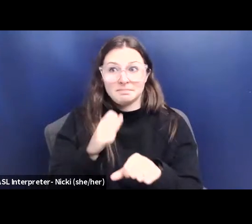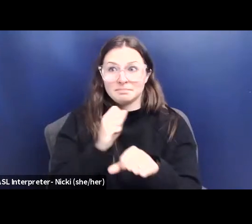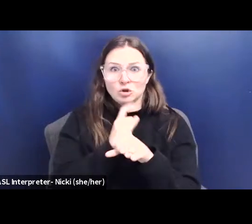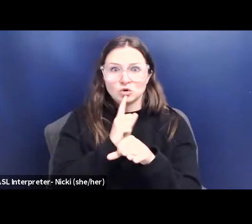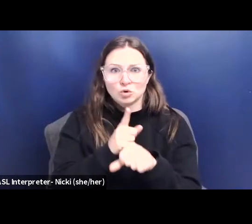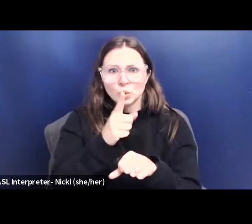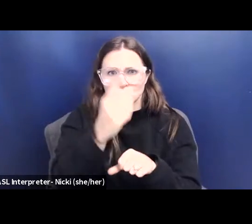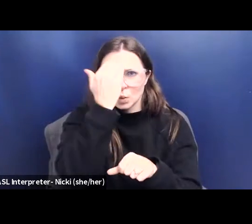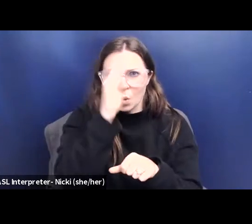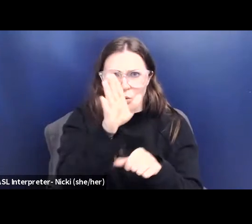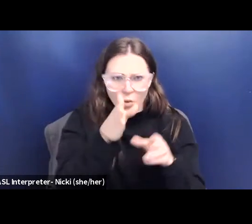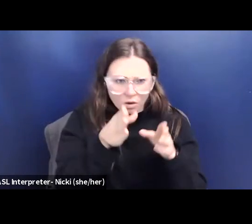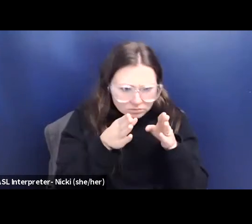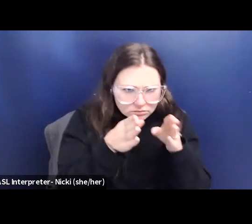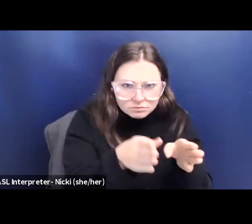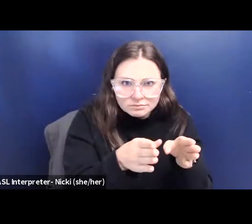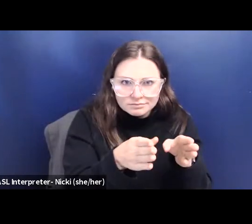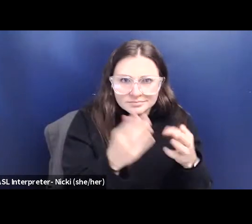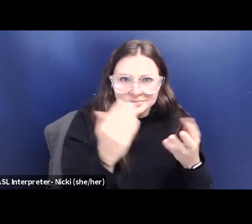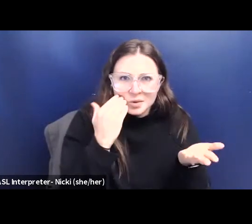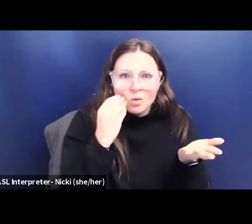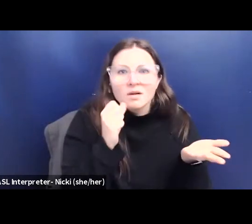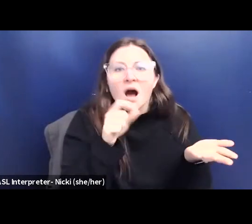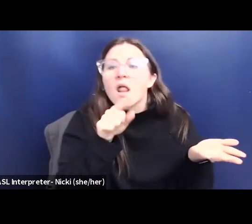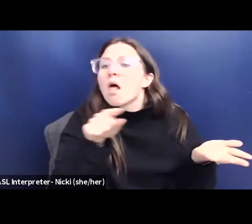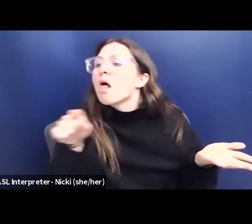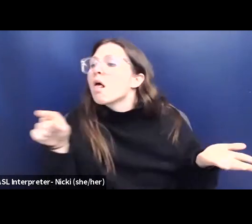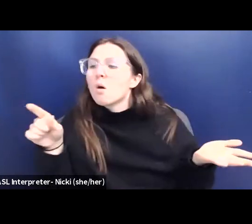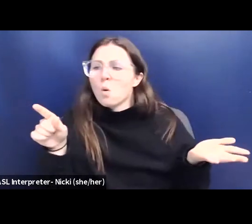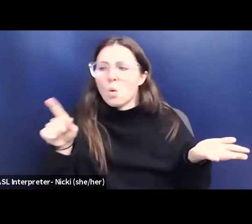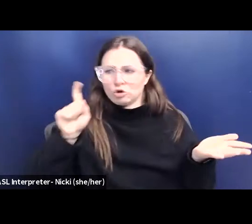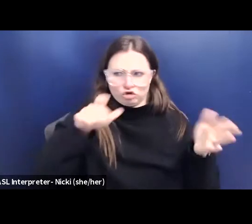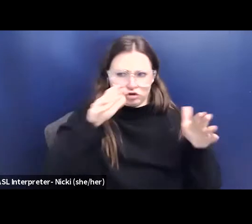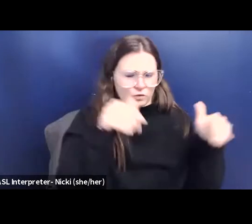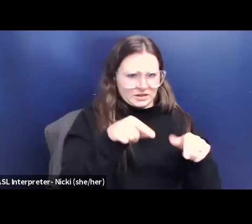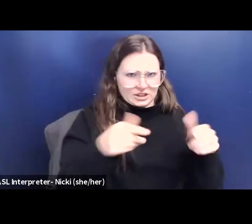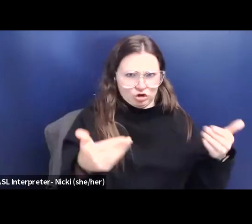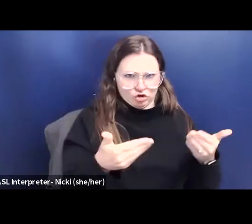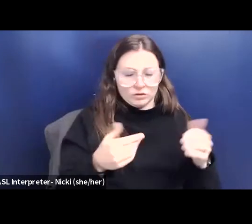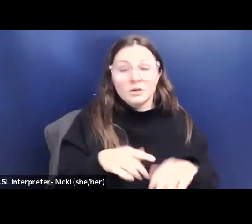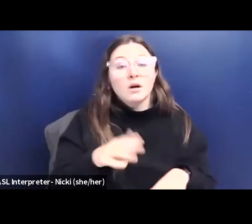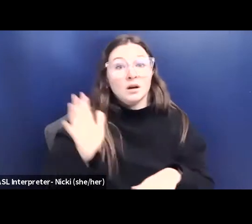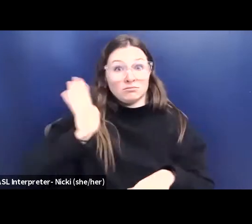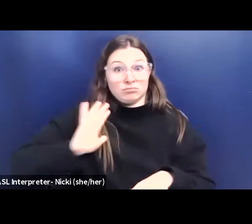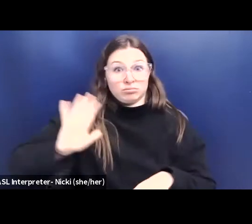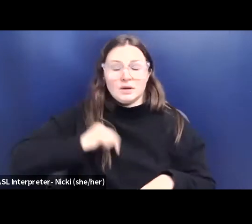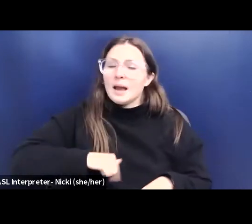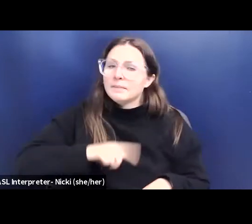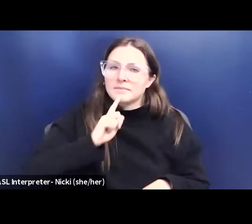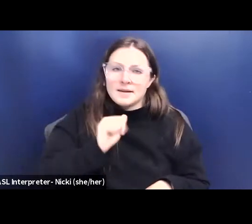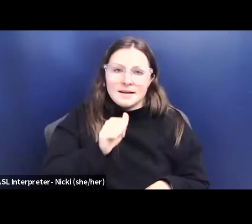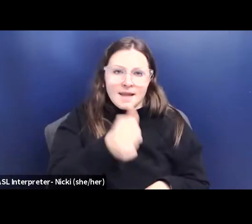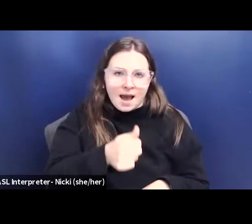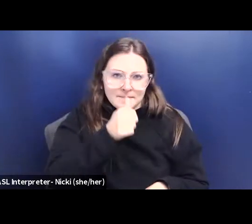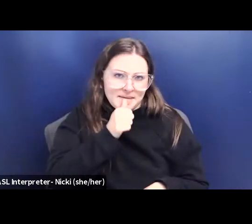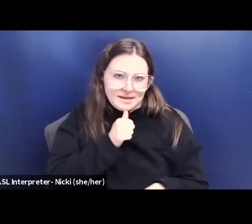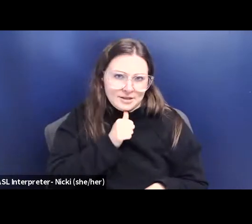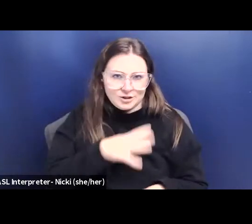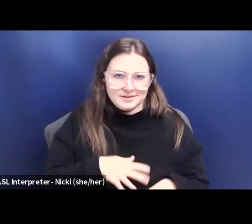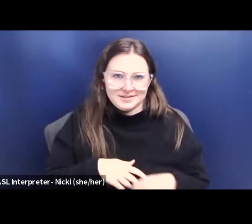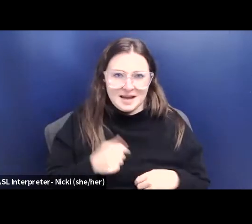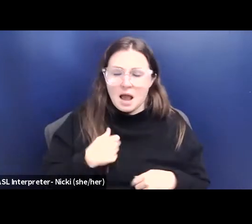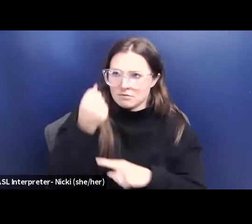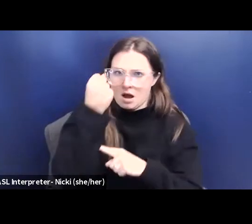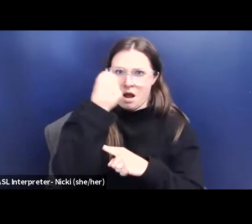in. So I learned early on that I am too impatient and rebellious to work